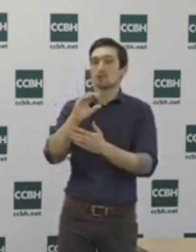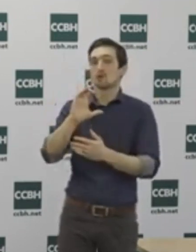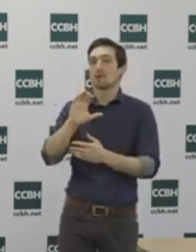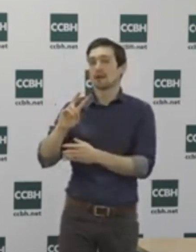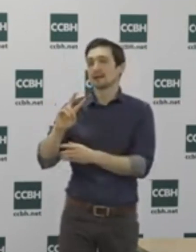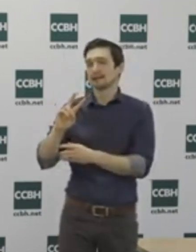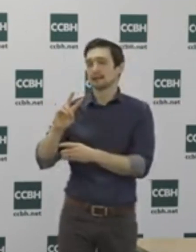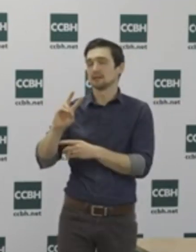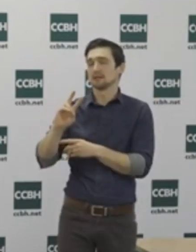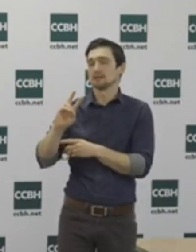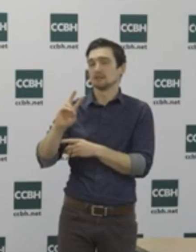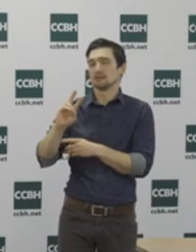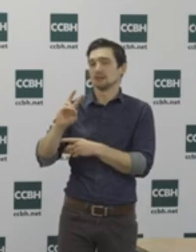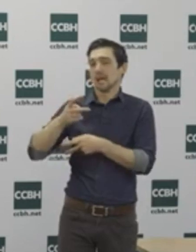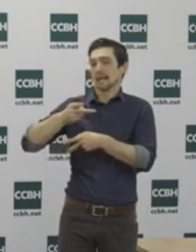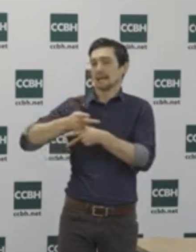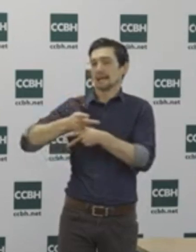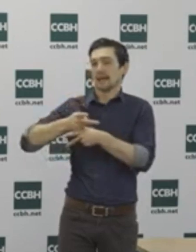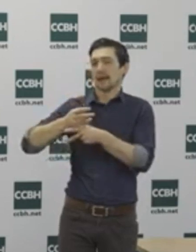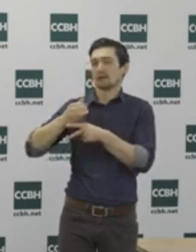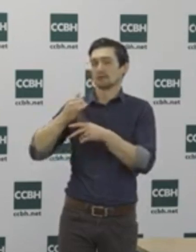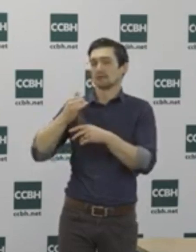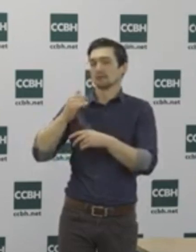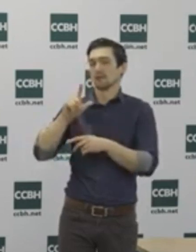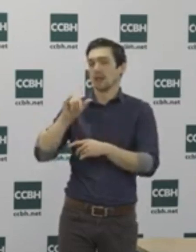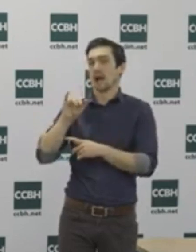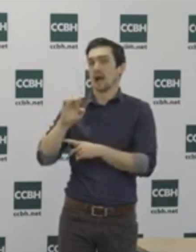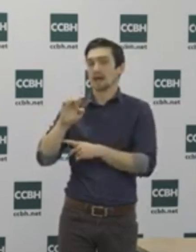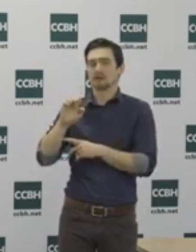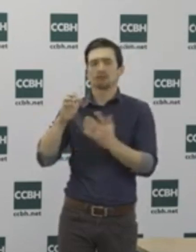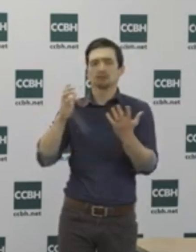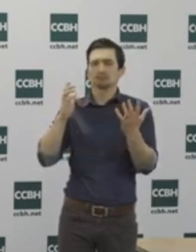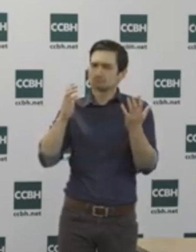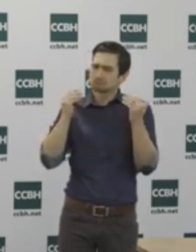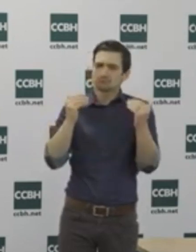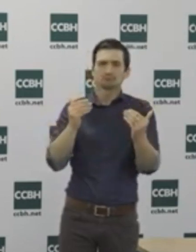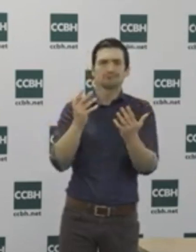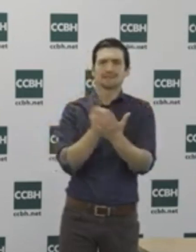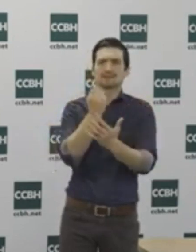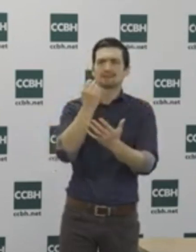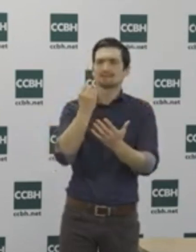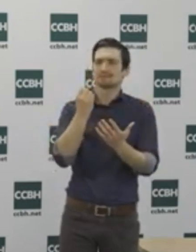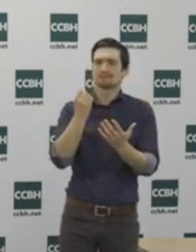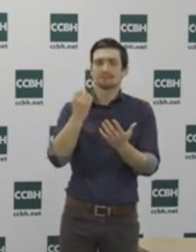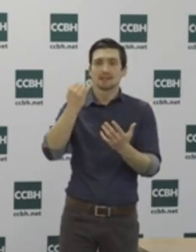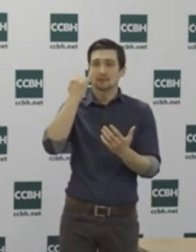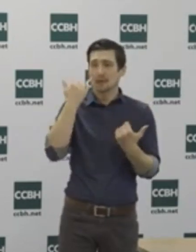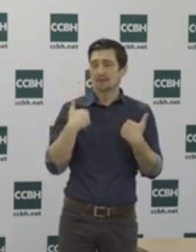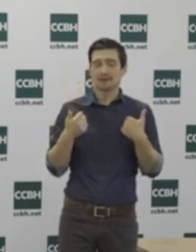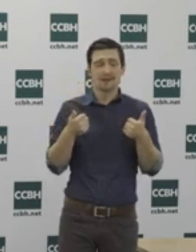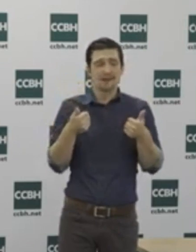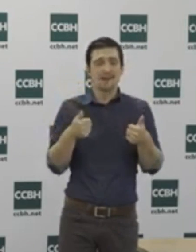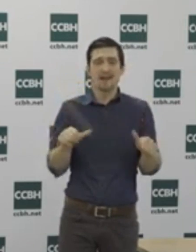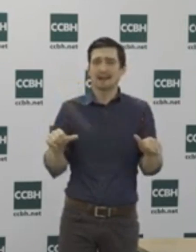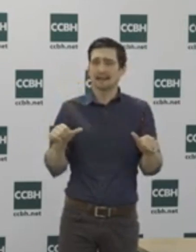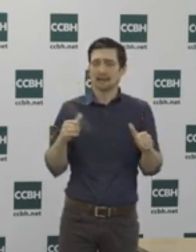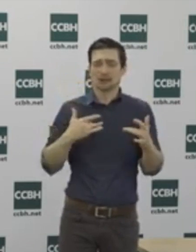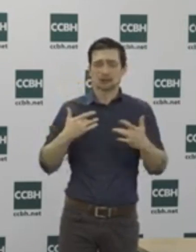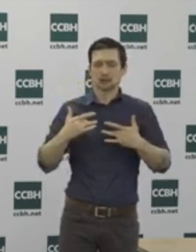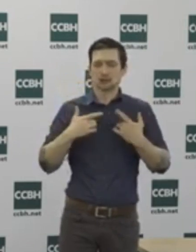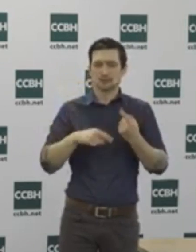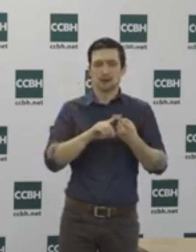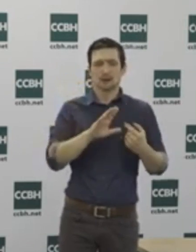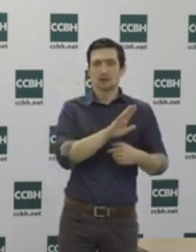state. And I would encourage you to take advantage of that. If you have any concerns at all in the behavioral health